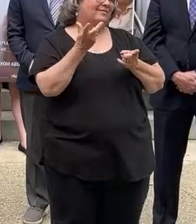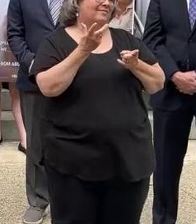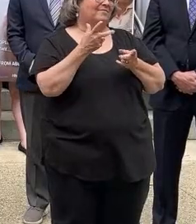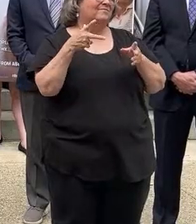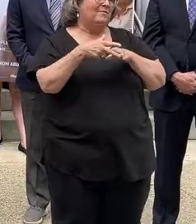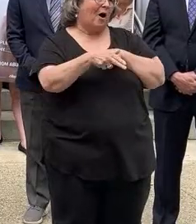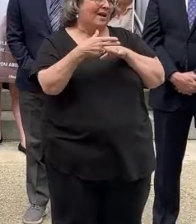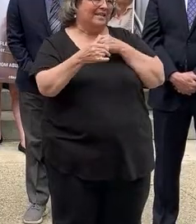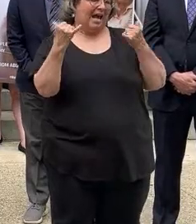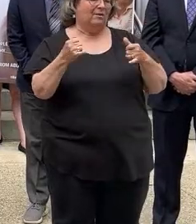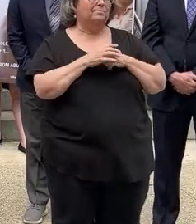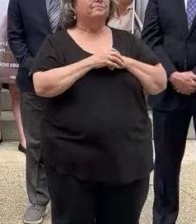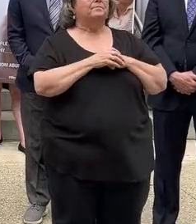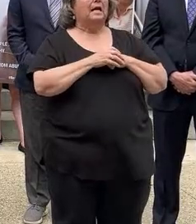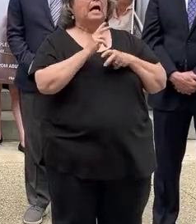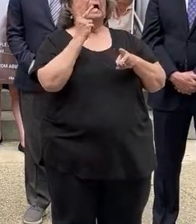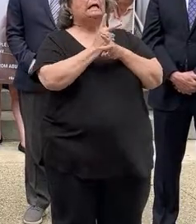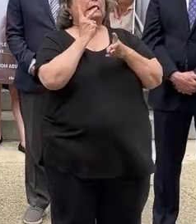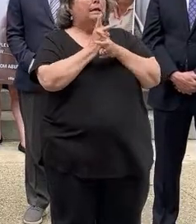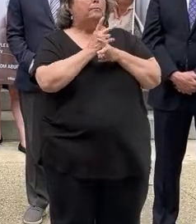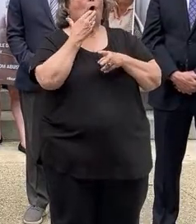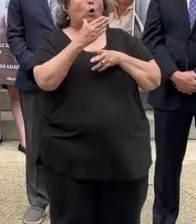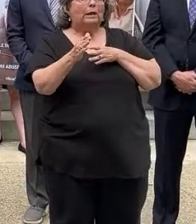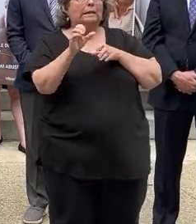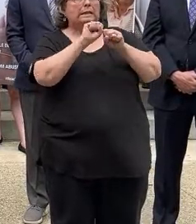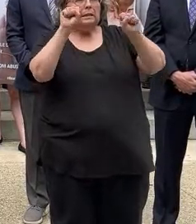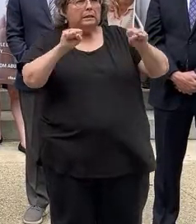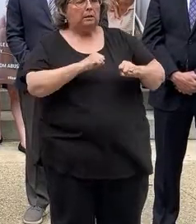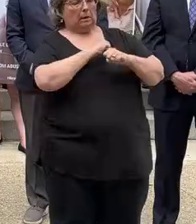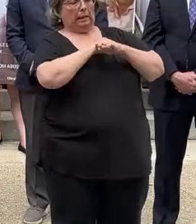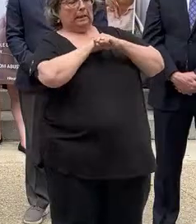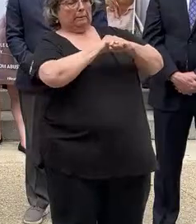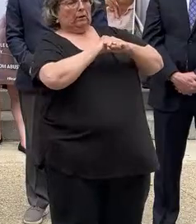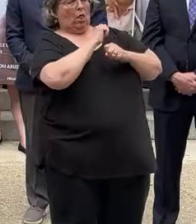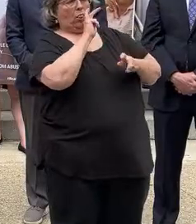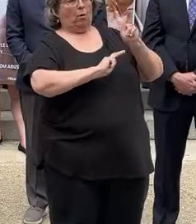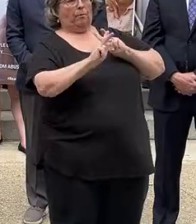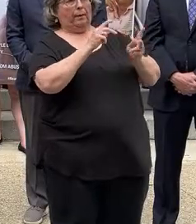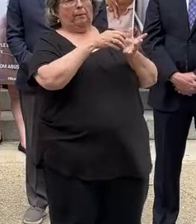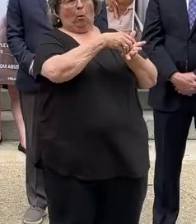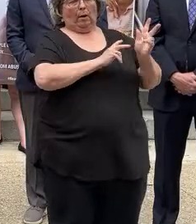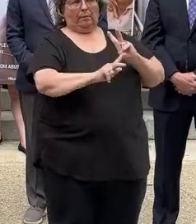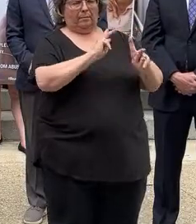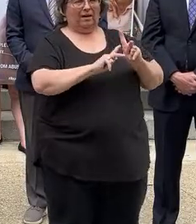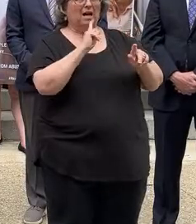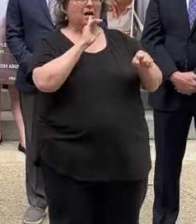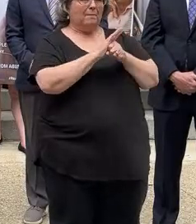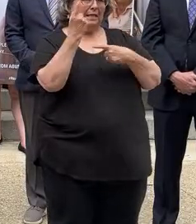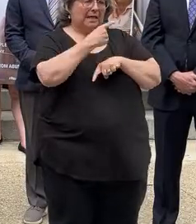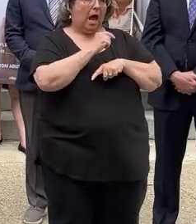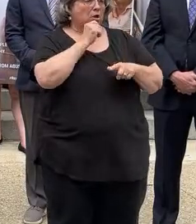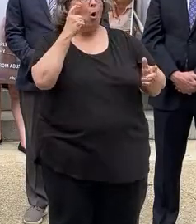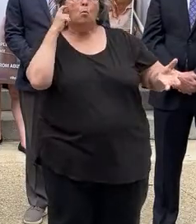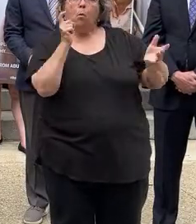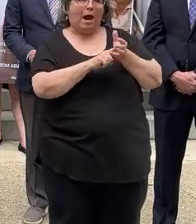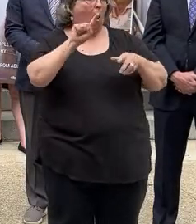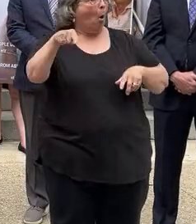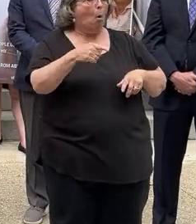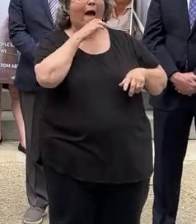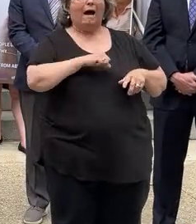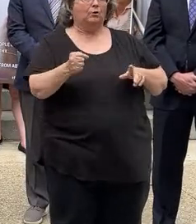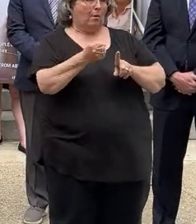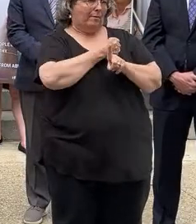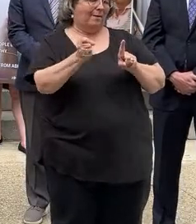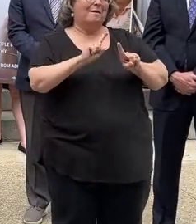and maintaining vigilant systems that safeguard the vulnerable. Let us commit today, not just to recognize elder